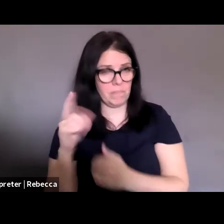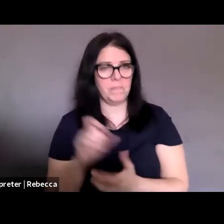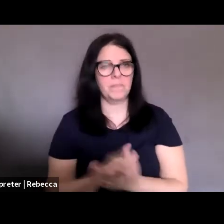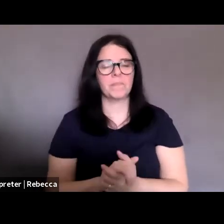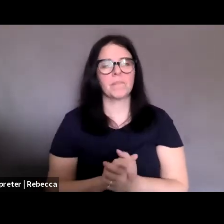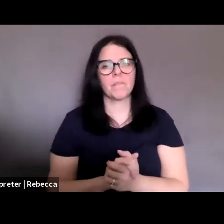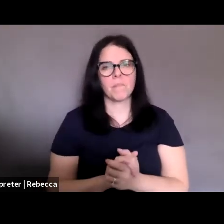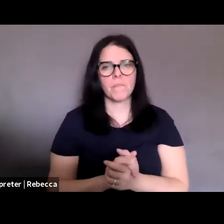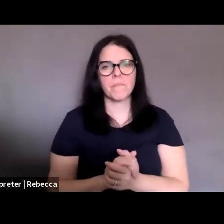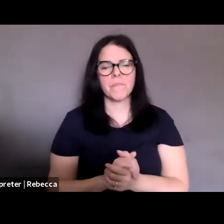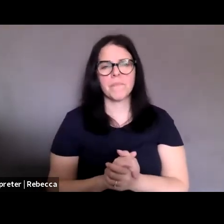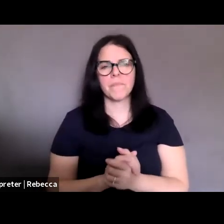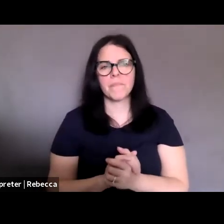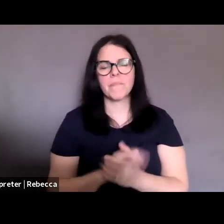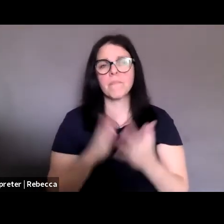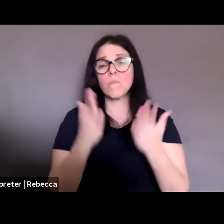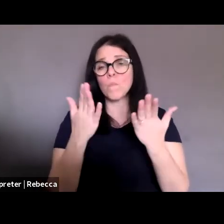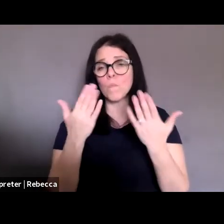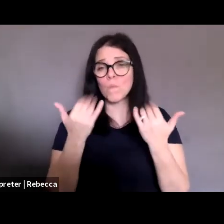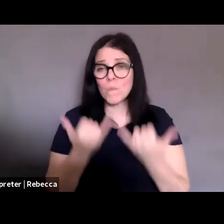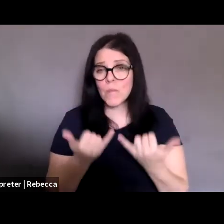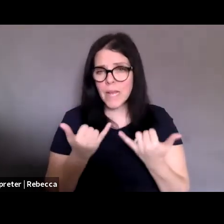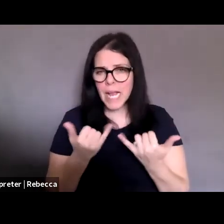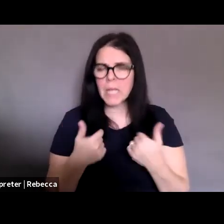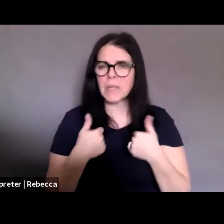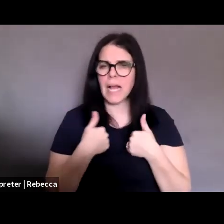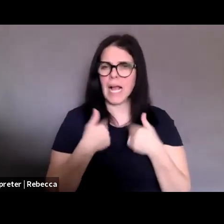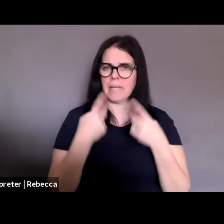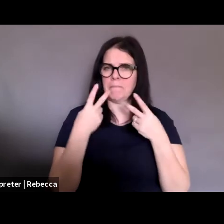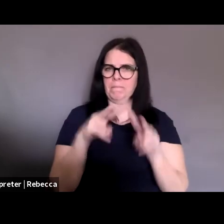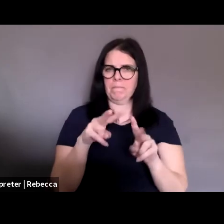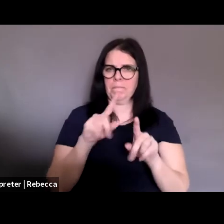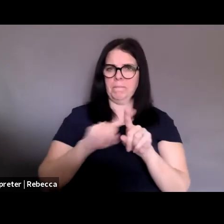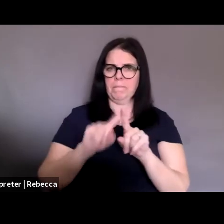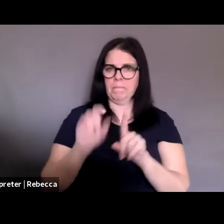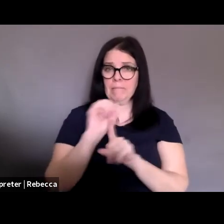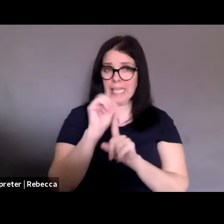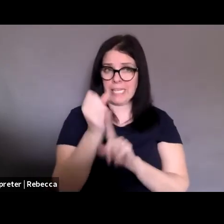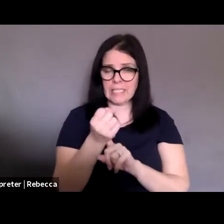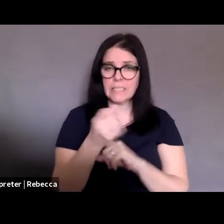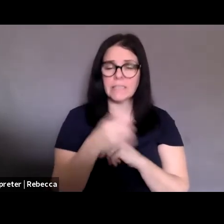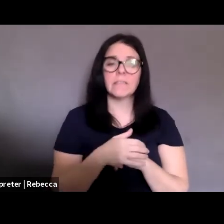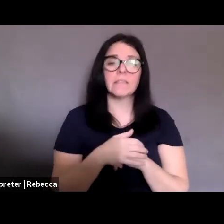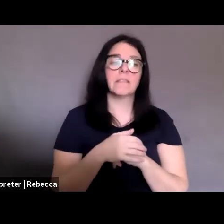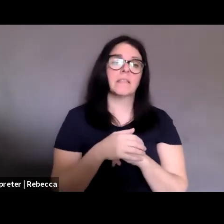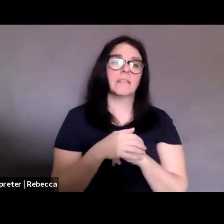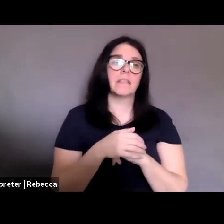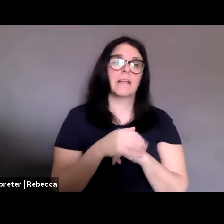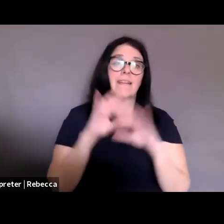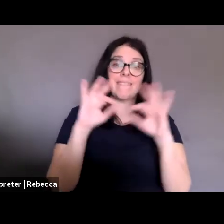I'm turning now to the cases in which family violence and child abuse, as well